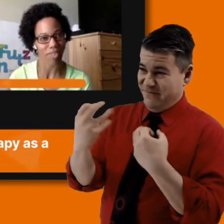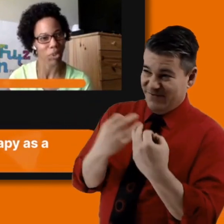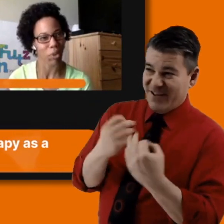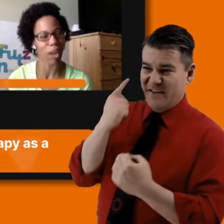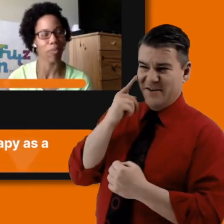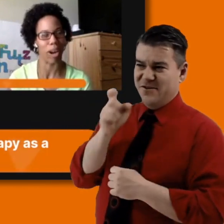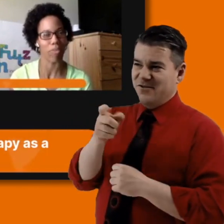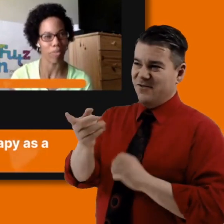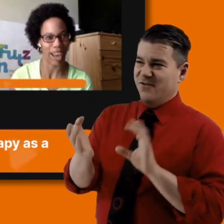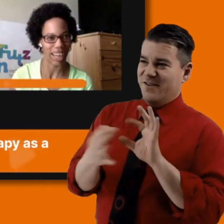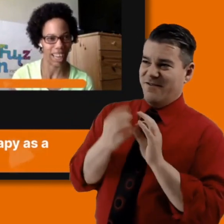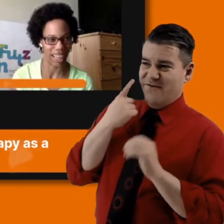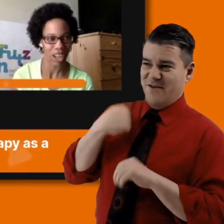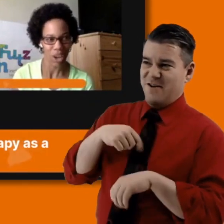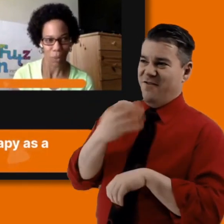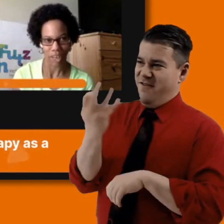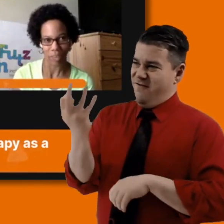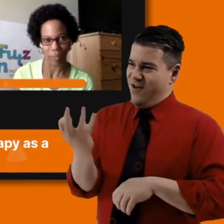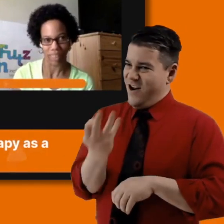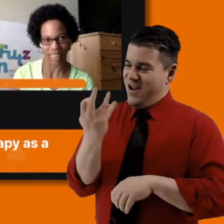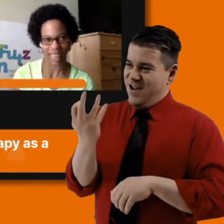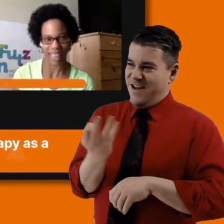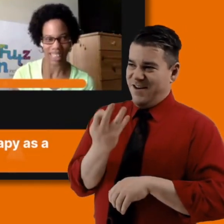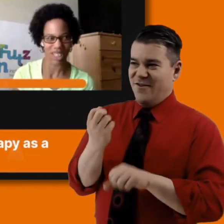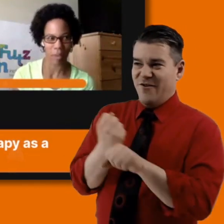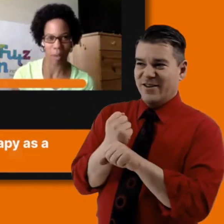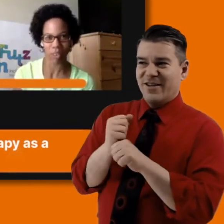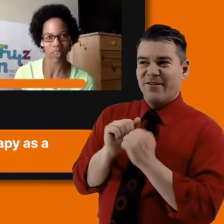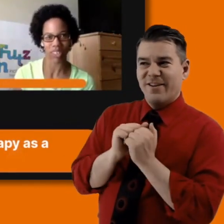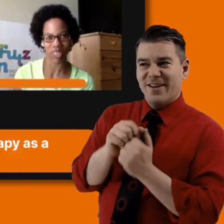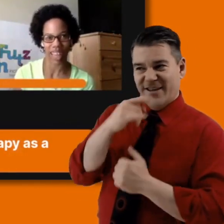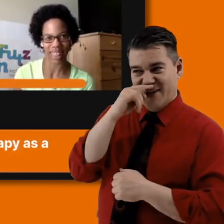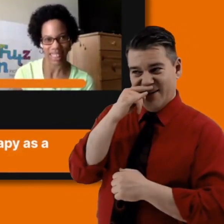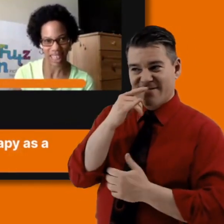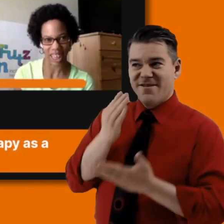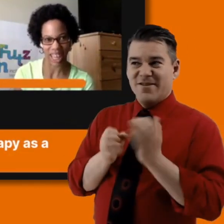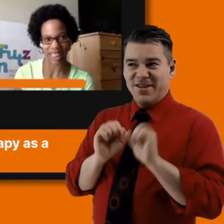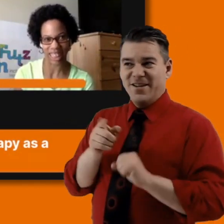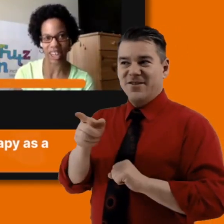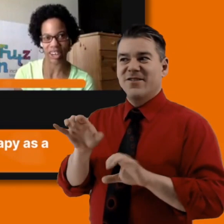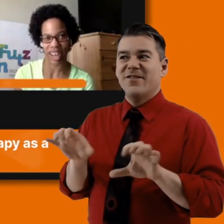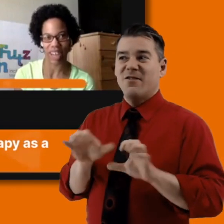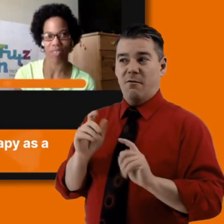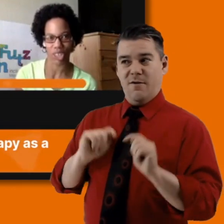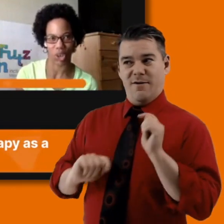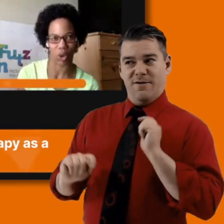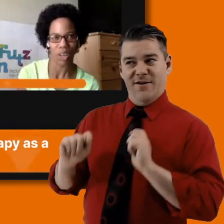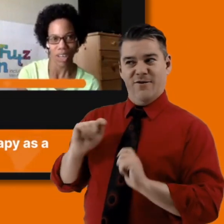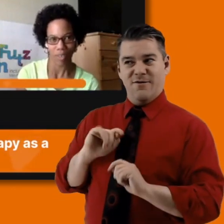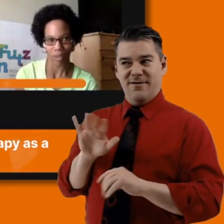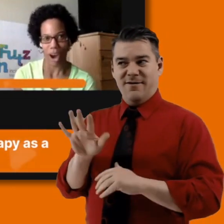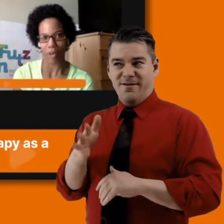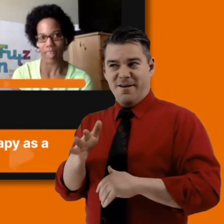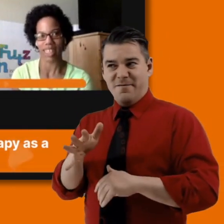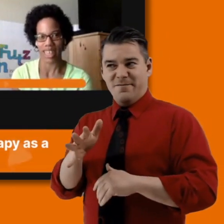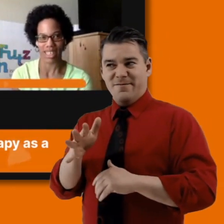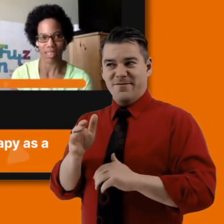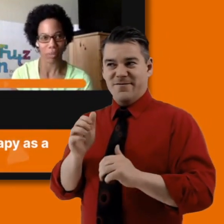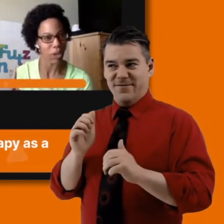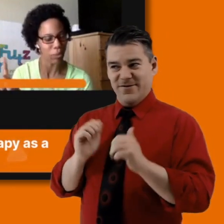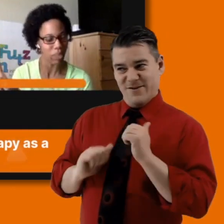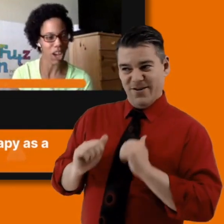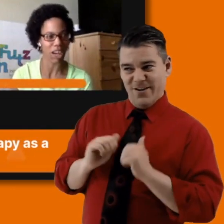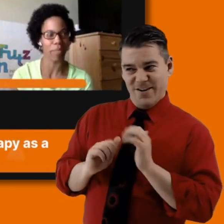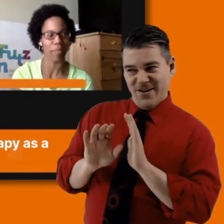should have you on for a Friday working with kids. So maybe you could do like a theater kind of show for our